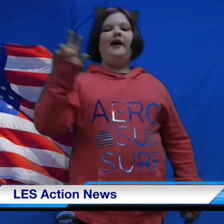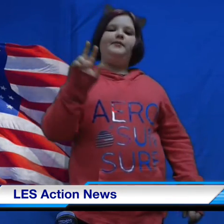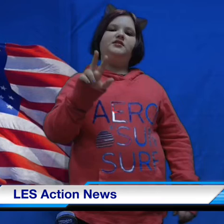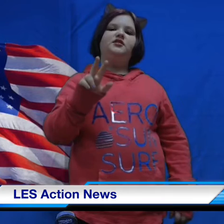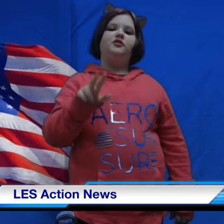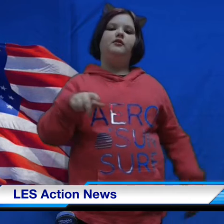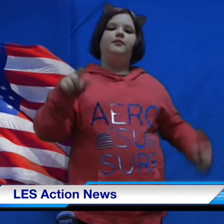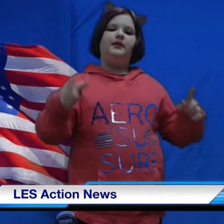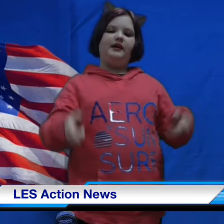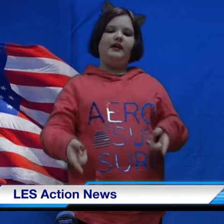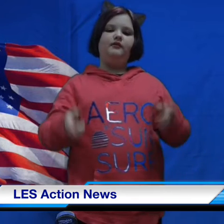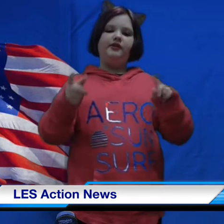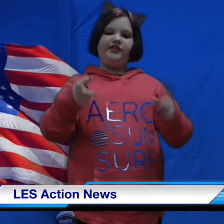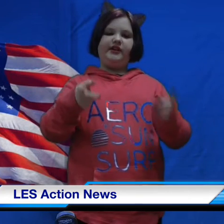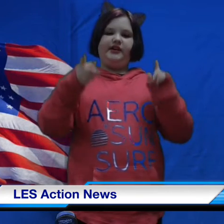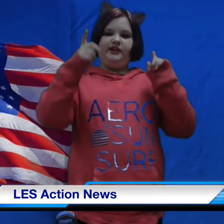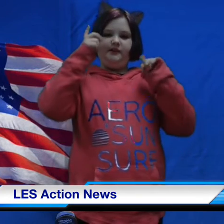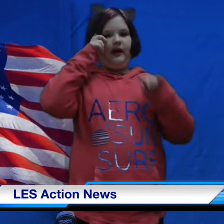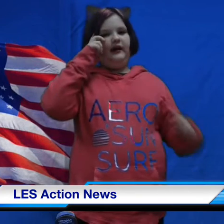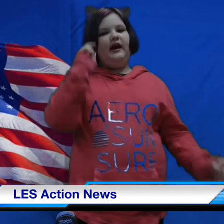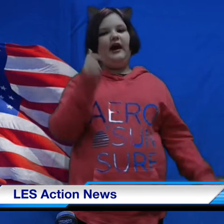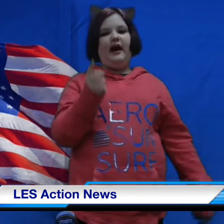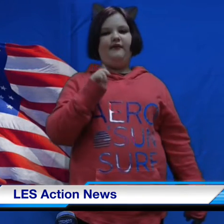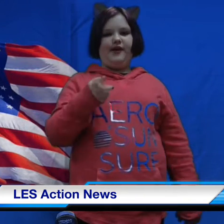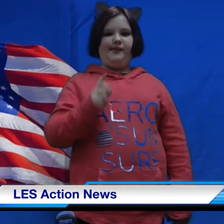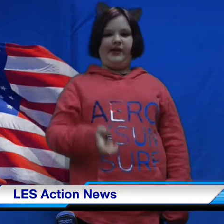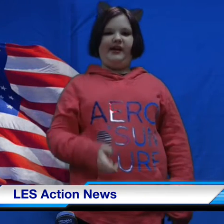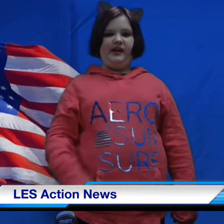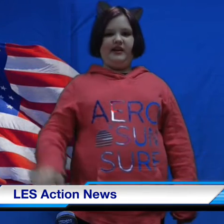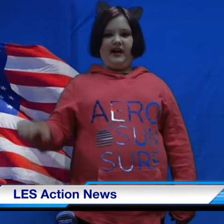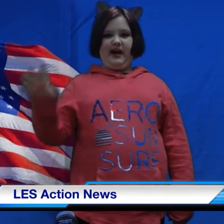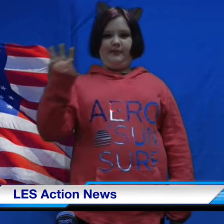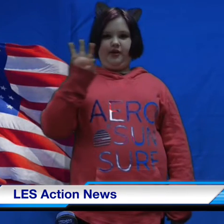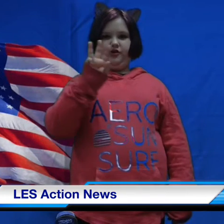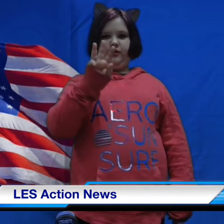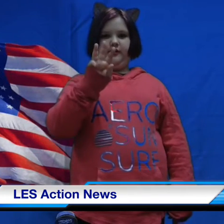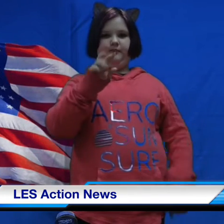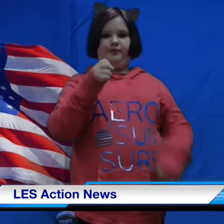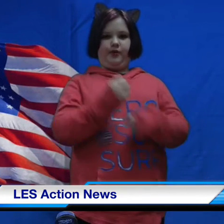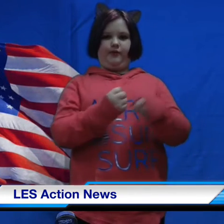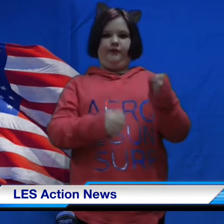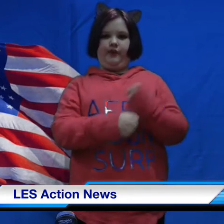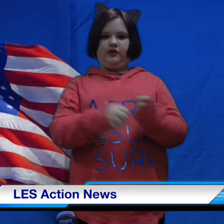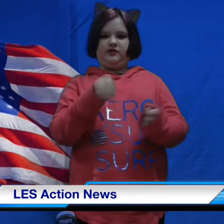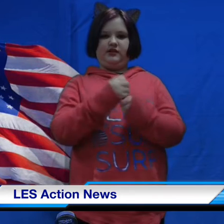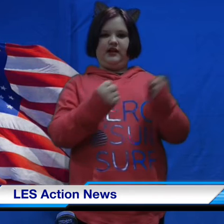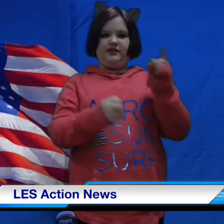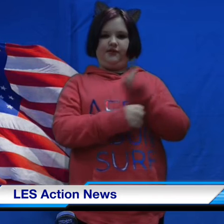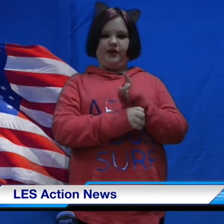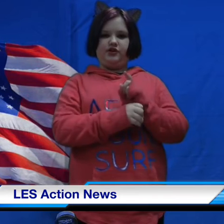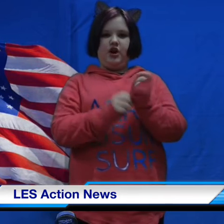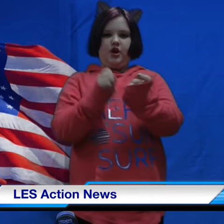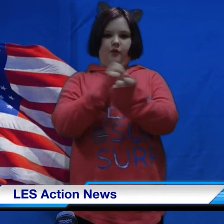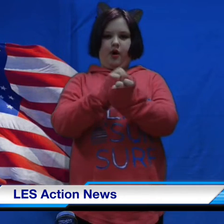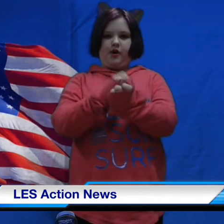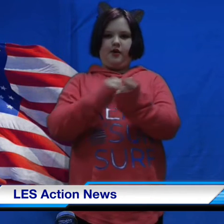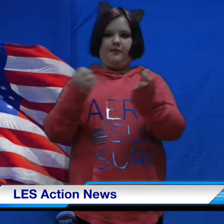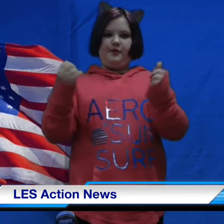Habit 2, begin with the end in mind. Have a plan. Habit 3, put first things first. Work